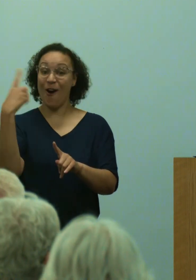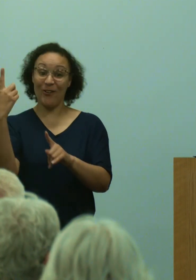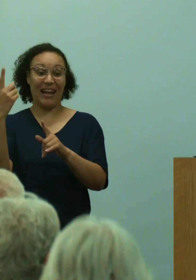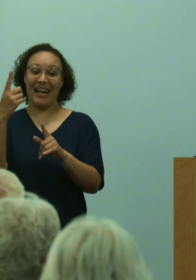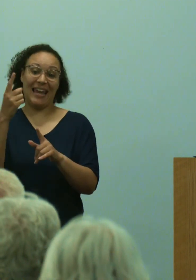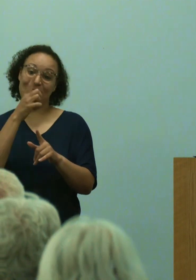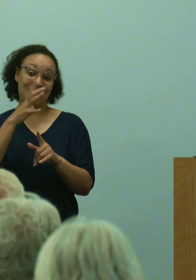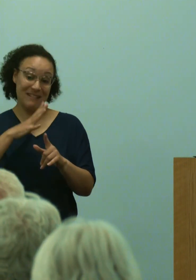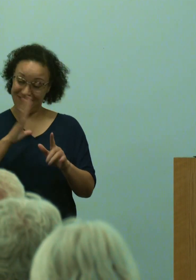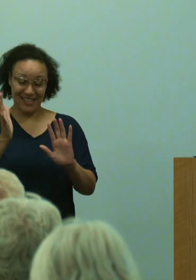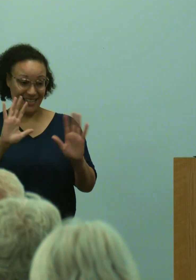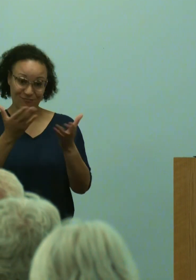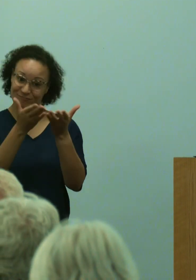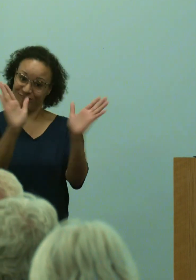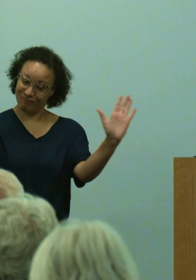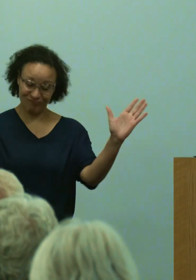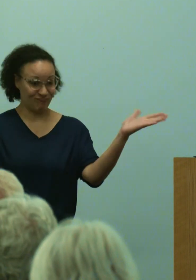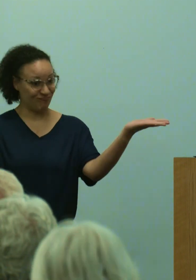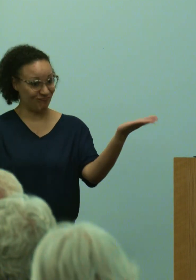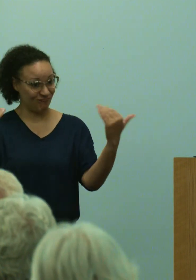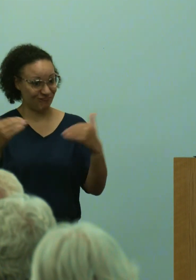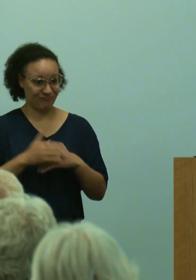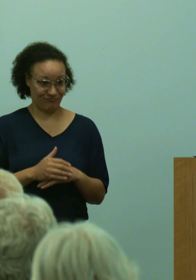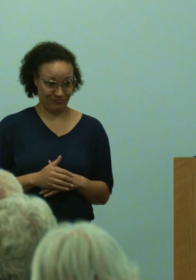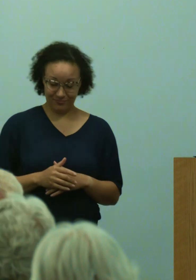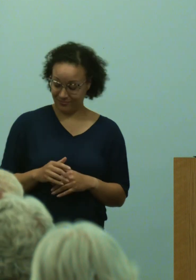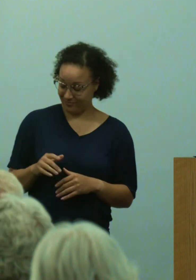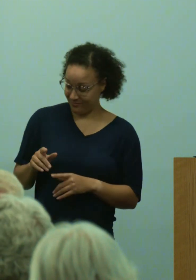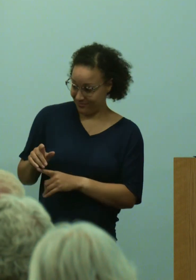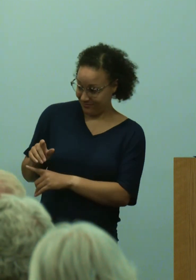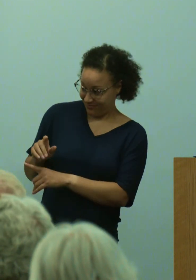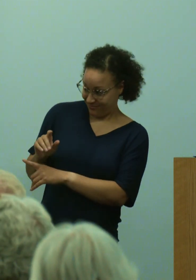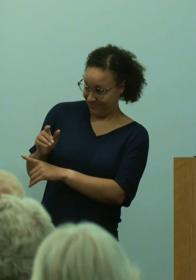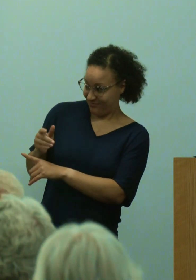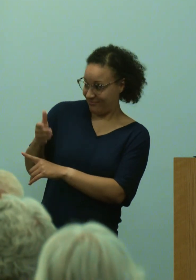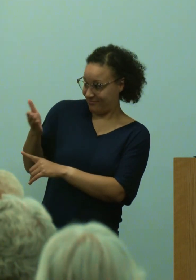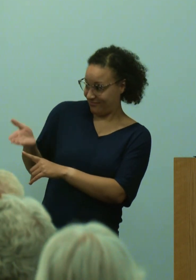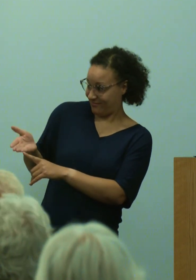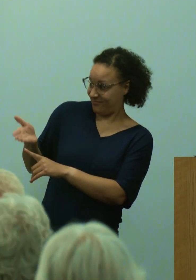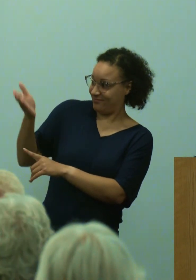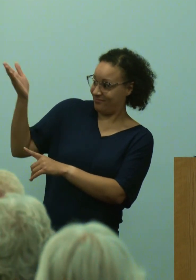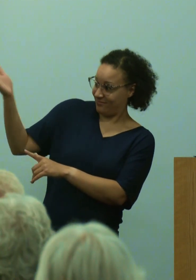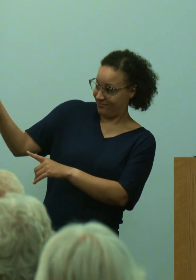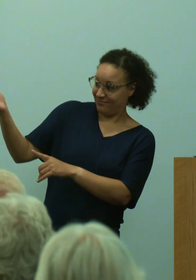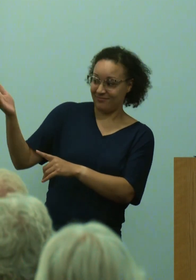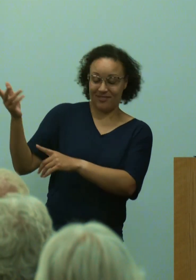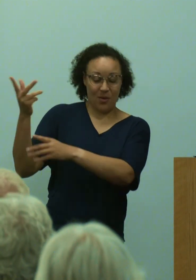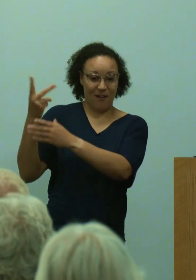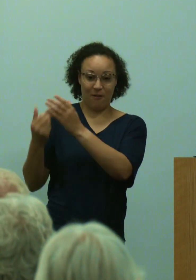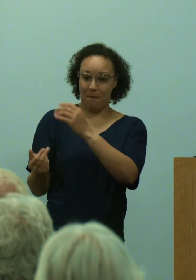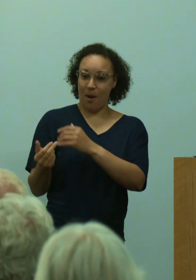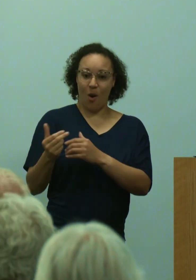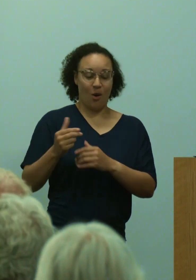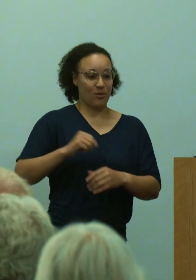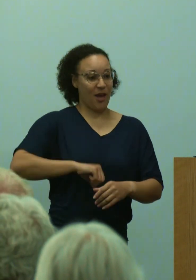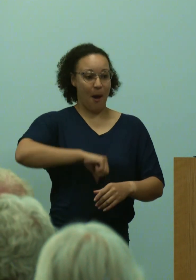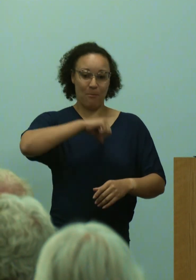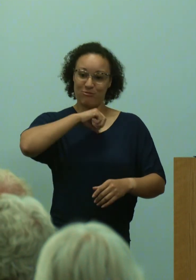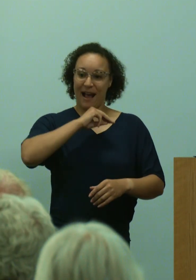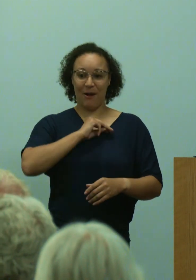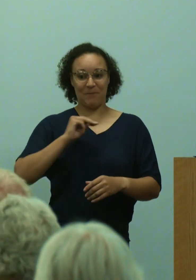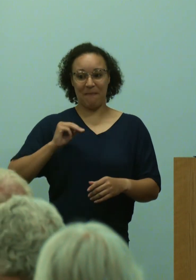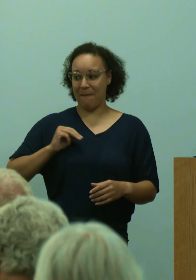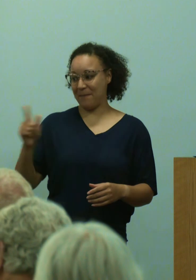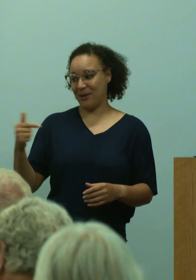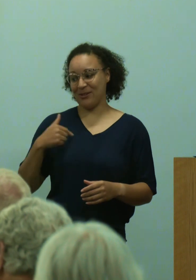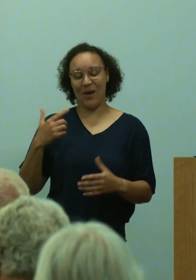And Mr. Turner, Mr. Leppa, both proud members of the League of Women Voters, and we're